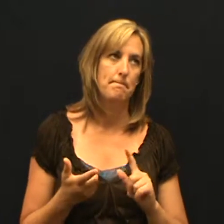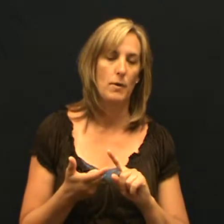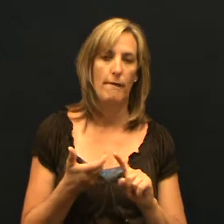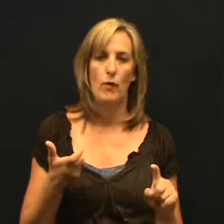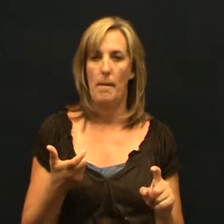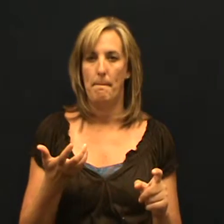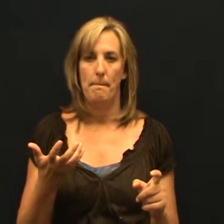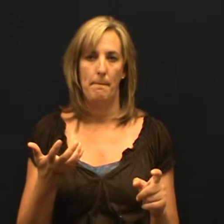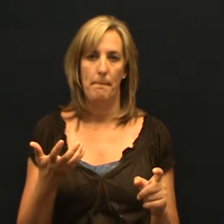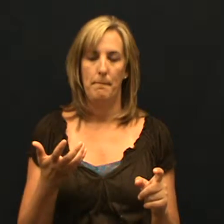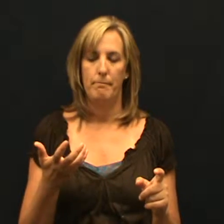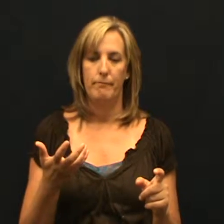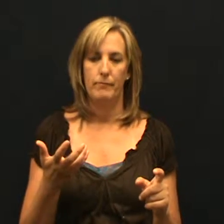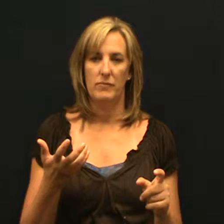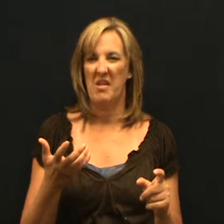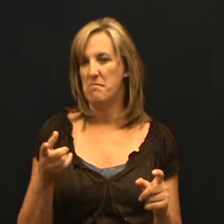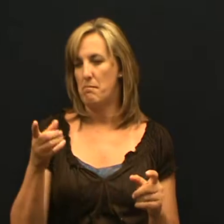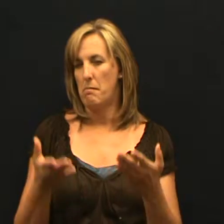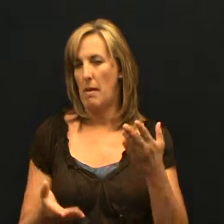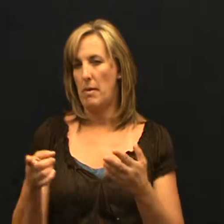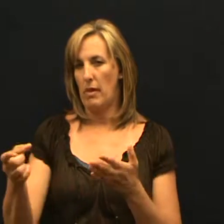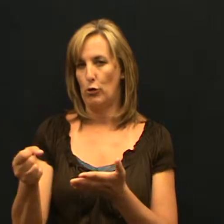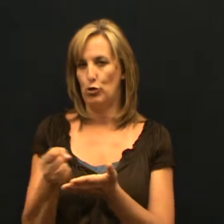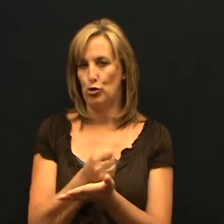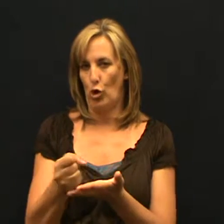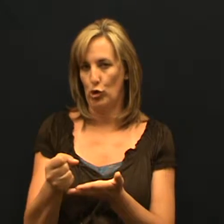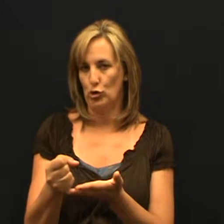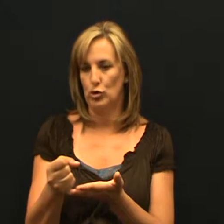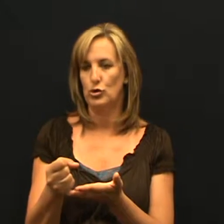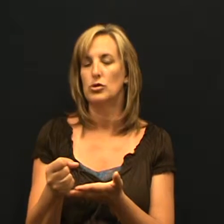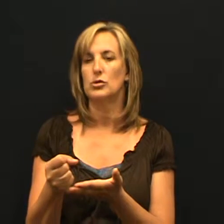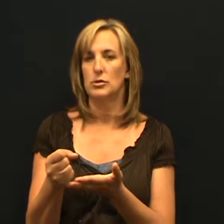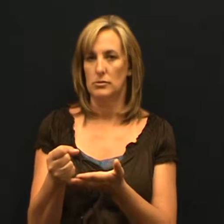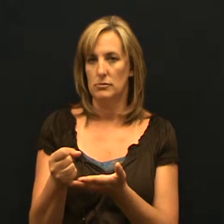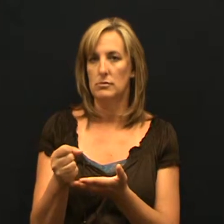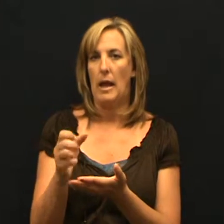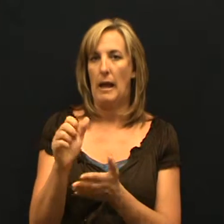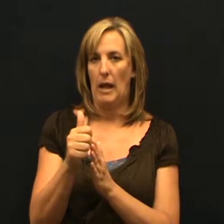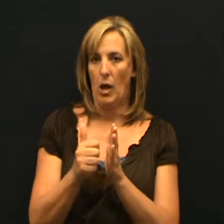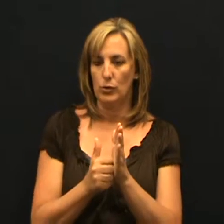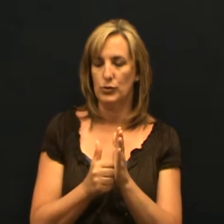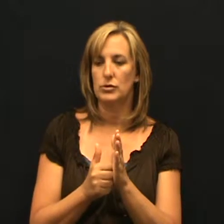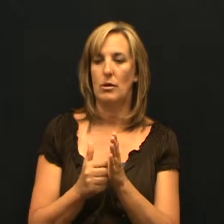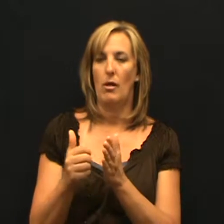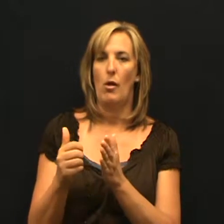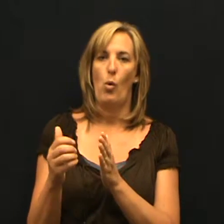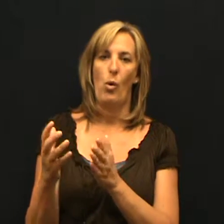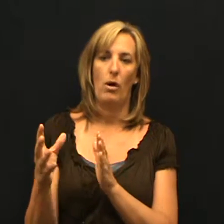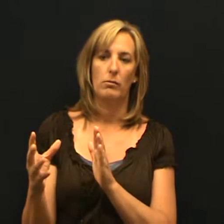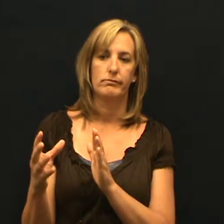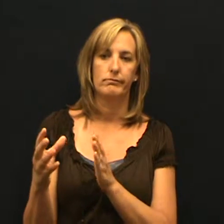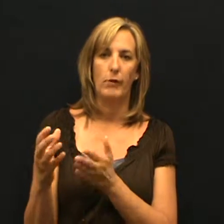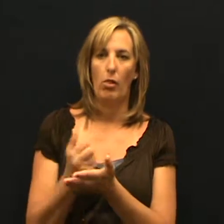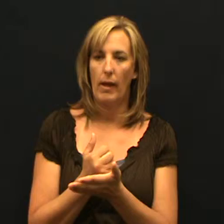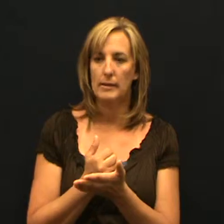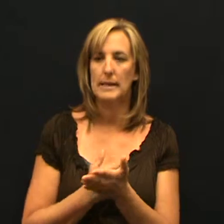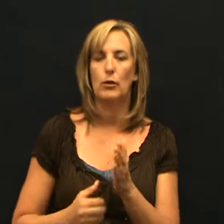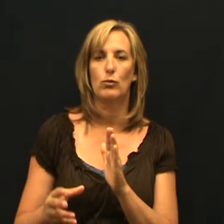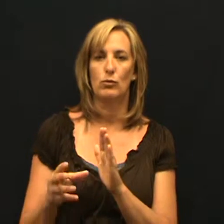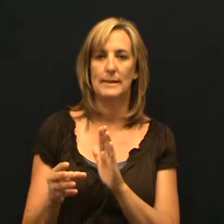that have charged on accounts or are collecting our receivables, that counts. If we receive dividends